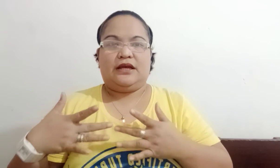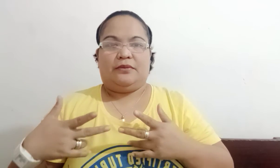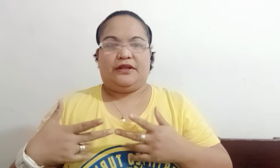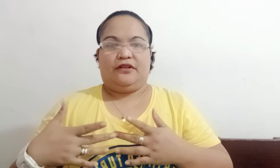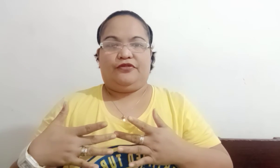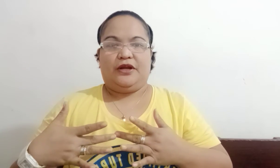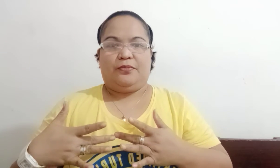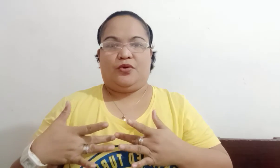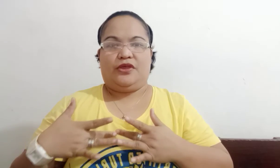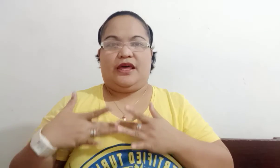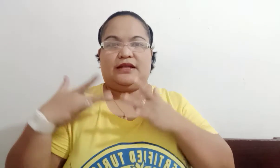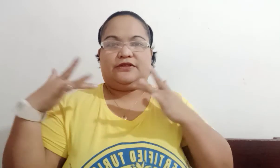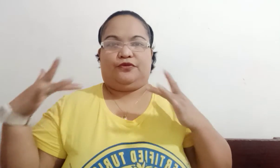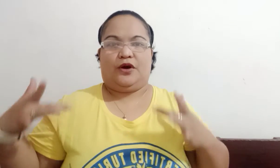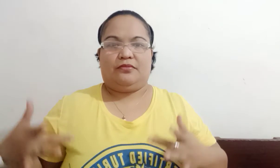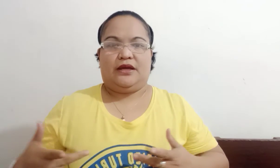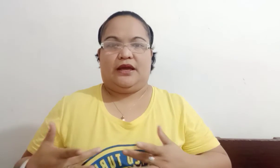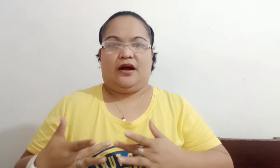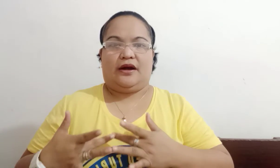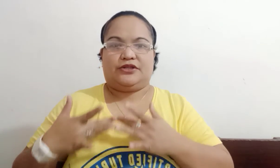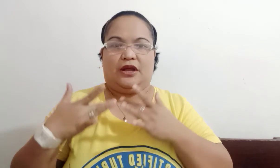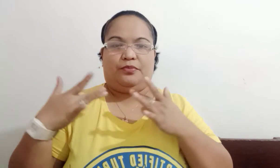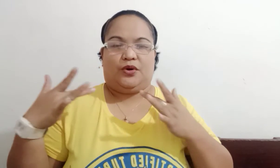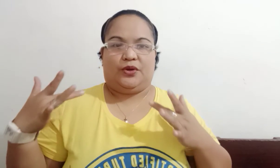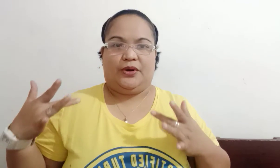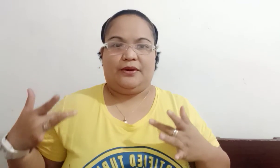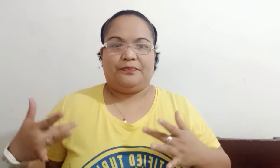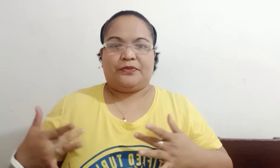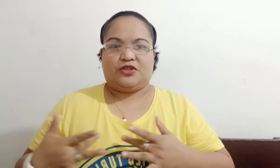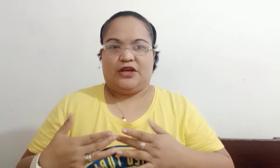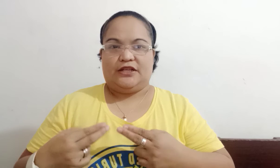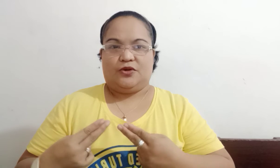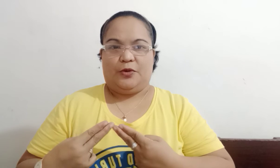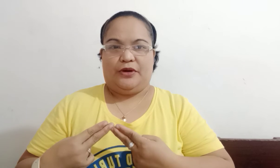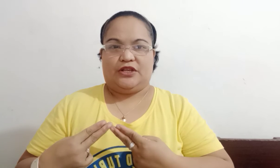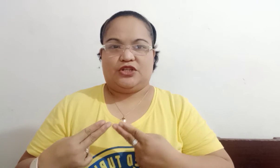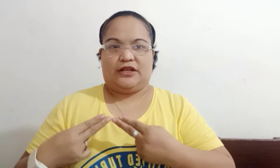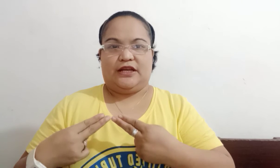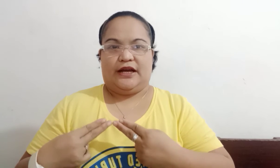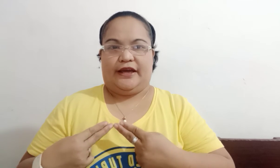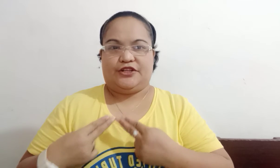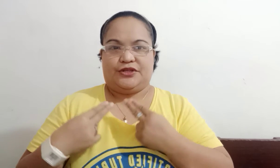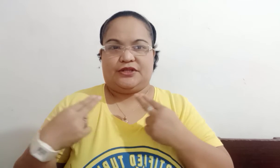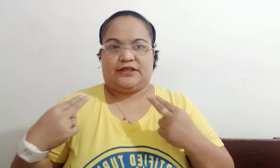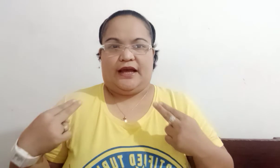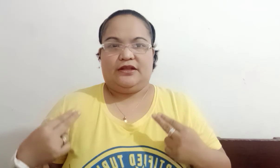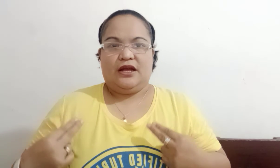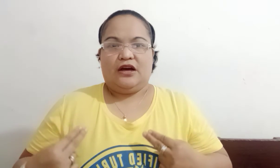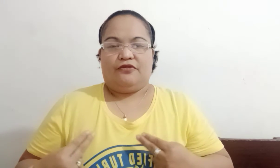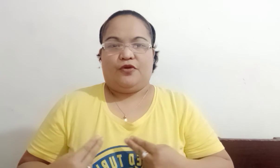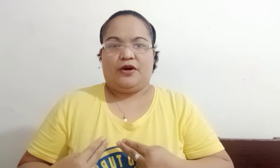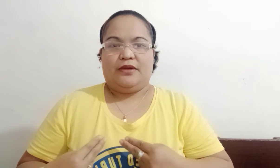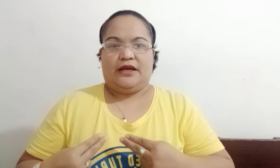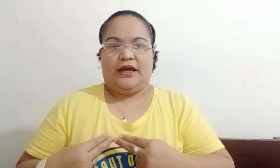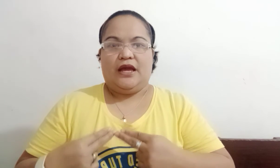middle finger, both ends, forming a heart shape on your chest, or pwede siyang naka-H sign, forming a